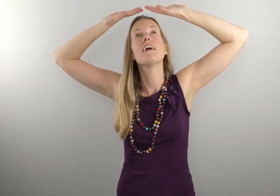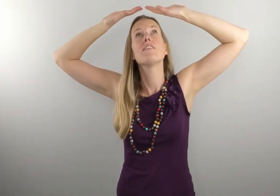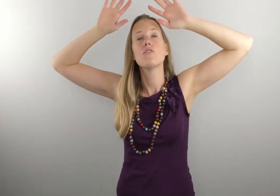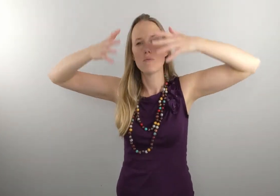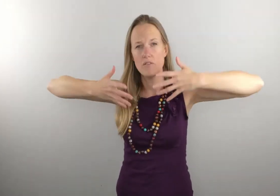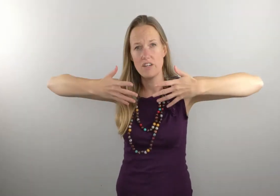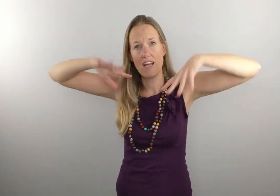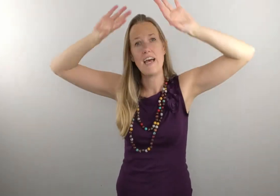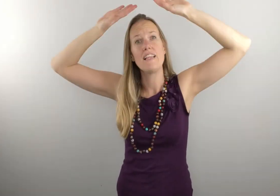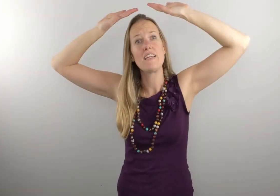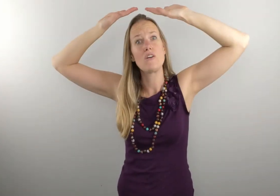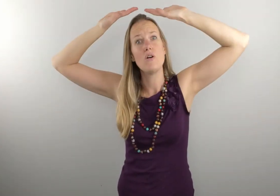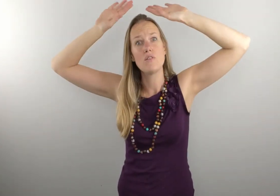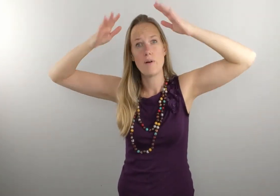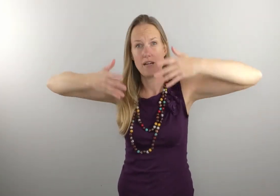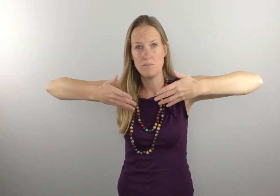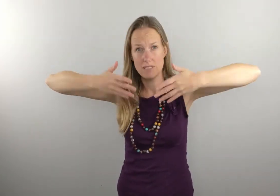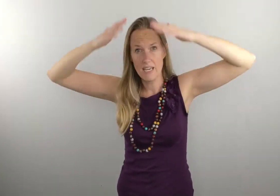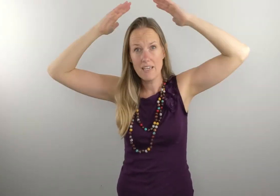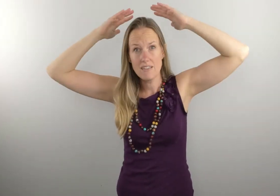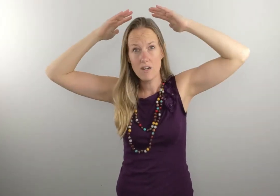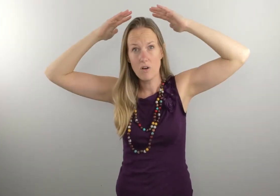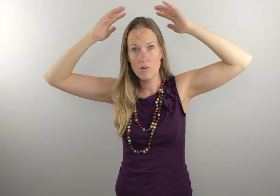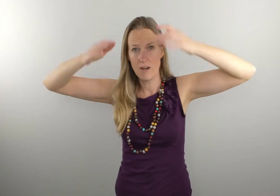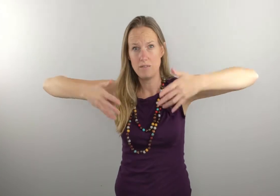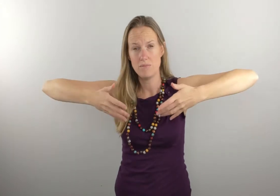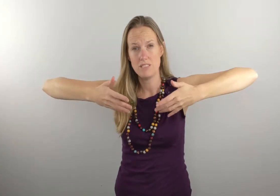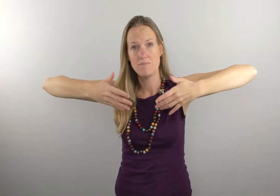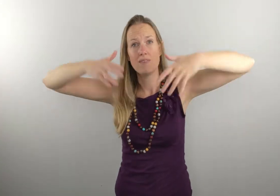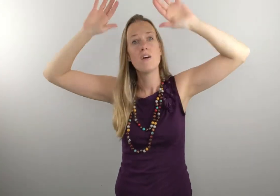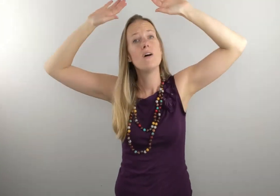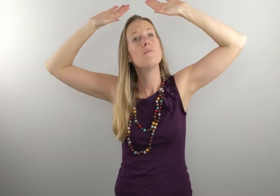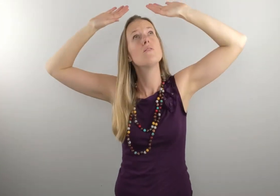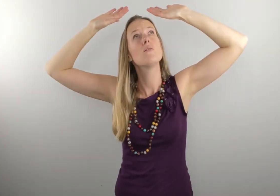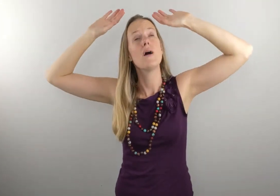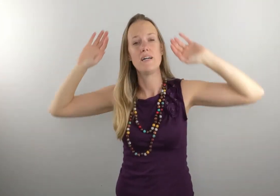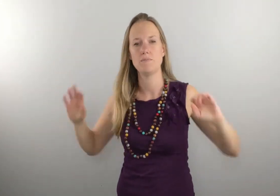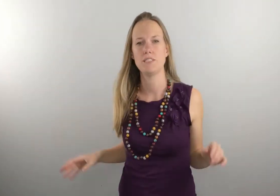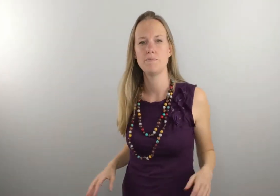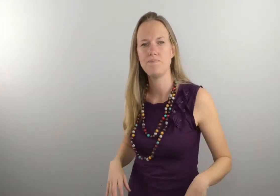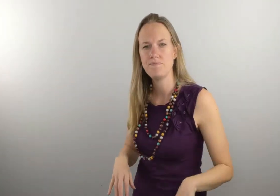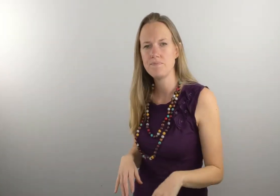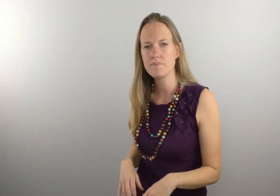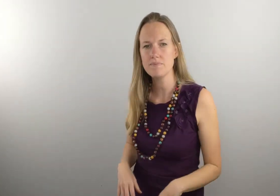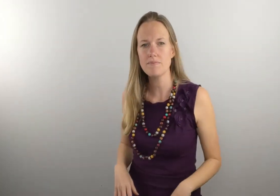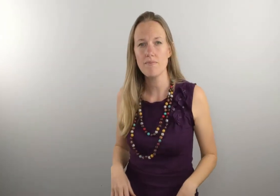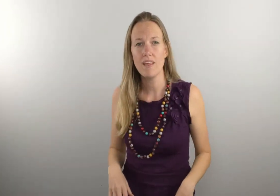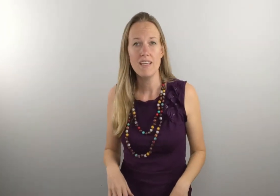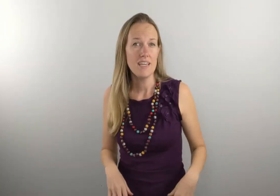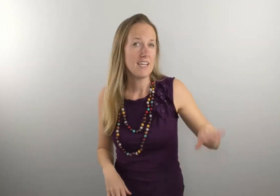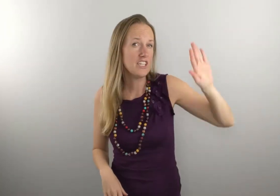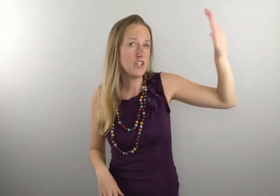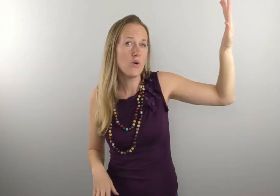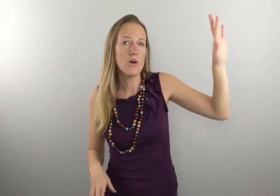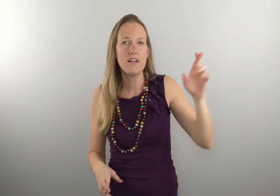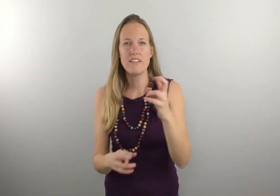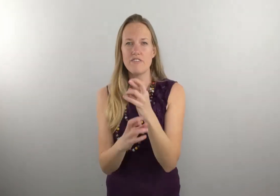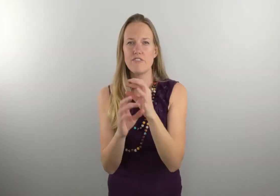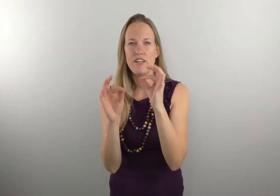throw them over your head like you're overwhelmed, okay? Overwhelmed. I'm overwhelmed. And then freedom,